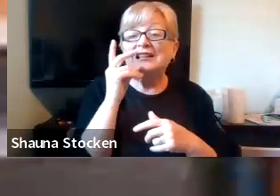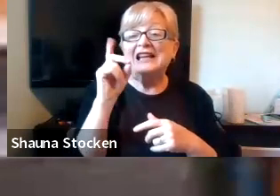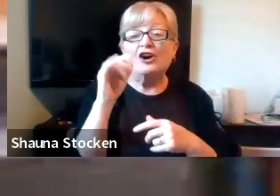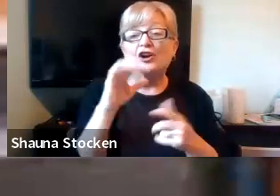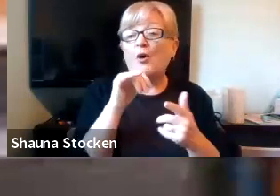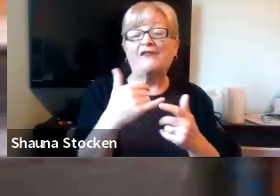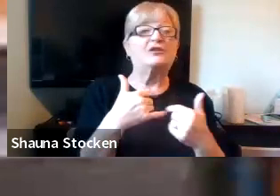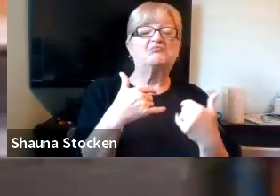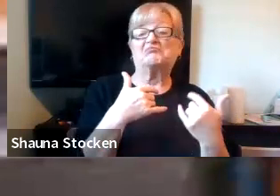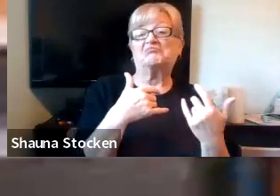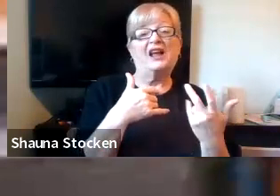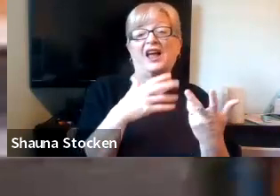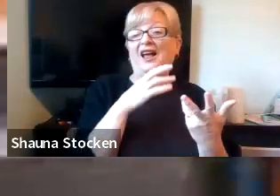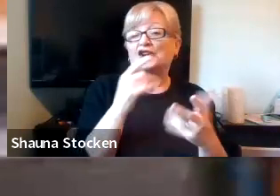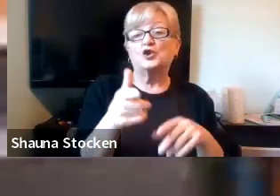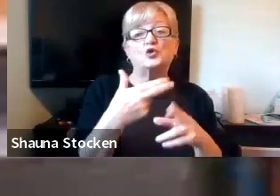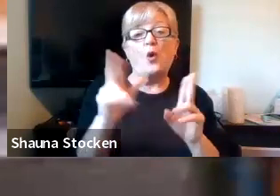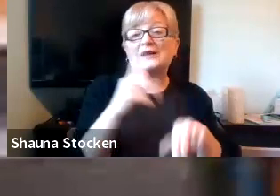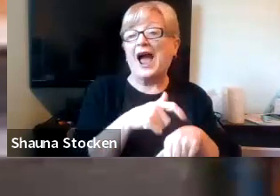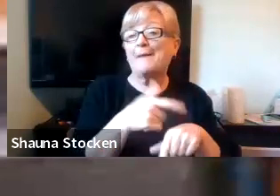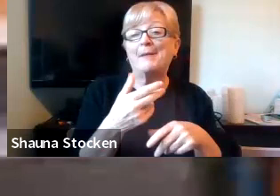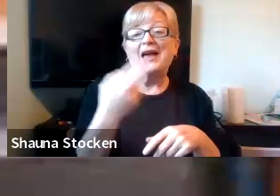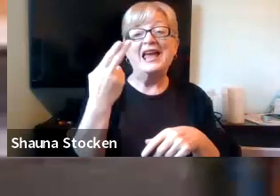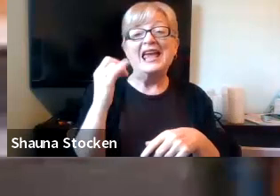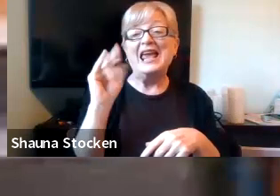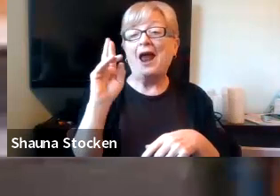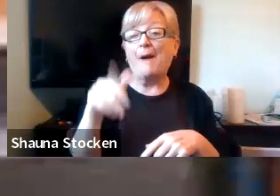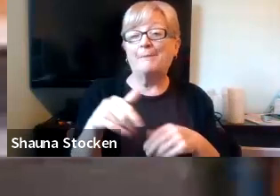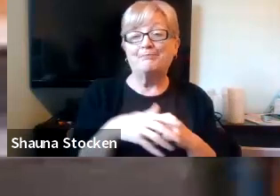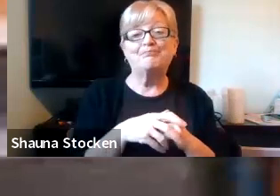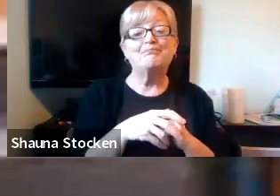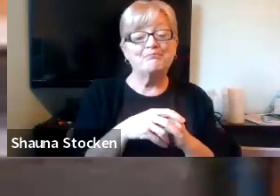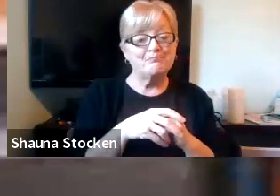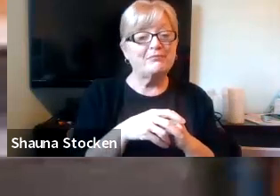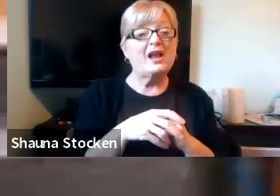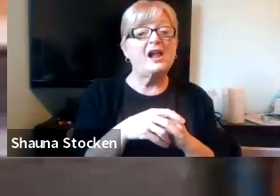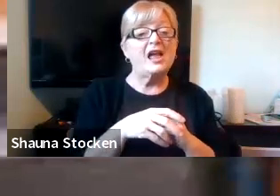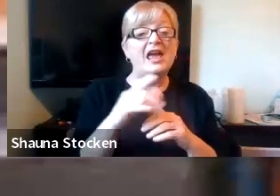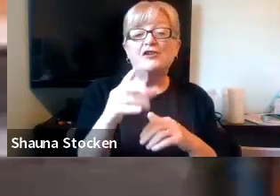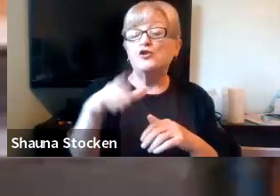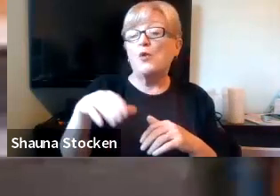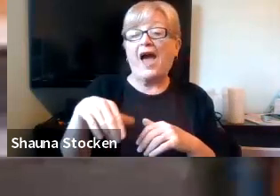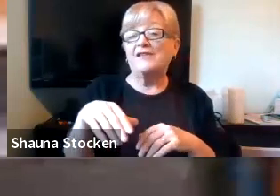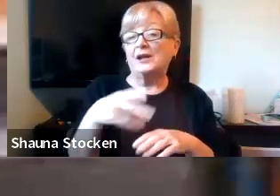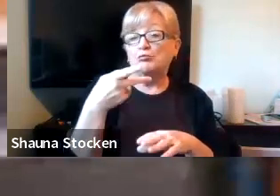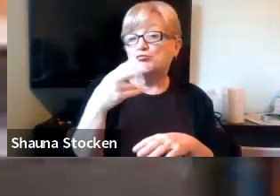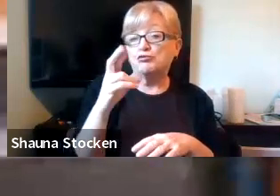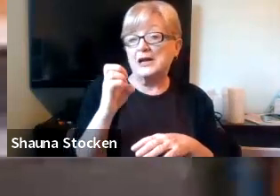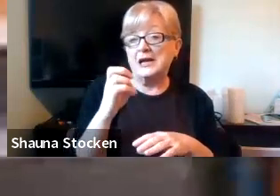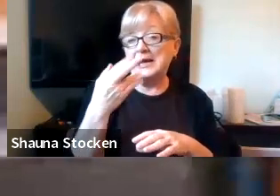Another really fun thing that it can do is, even if you haven't preheated the oven or anything,